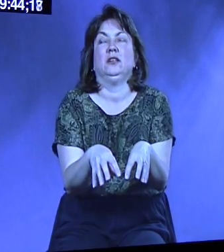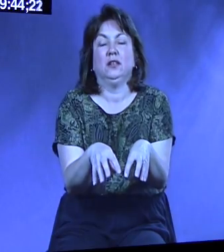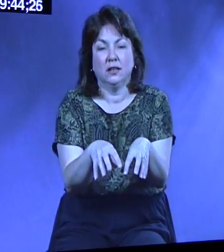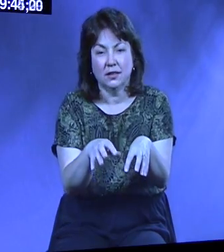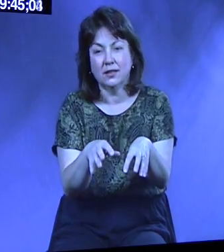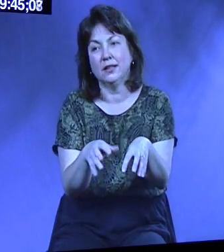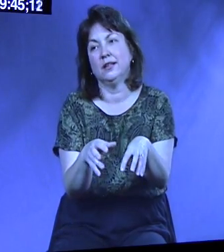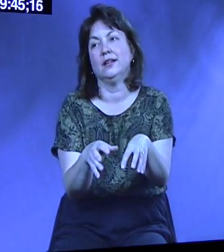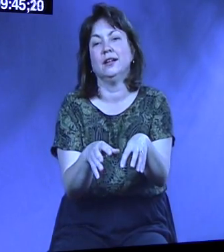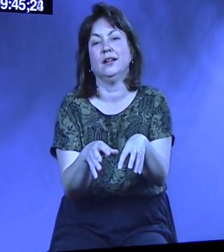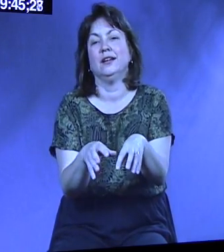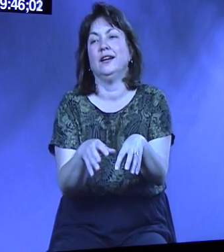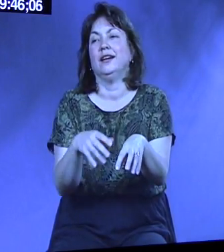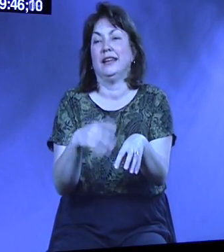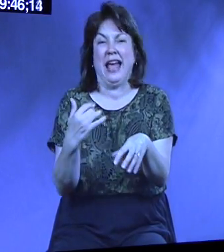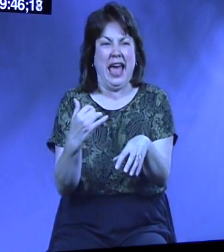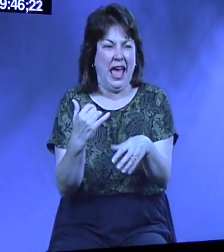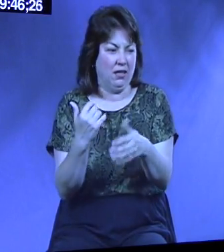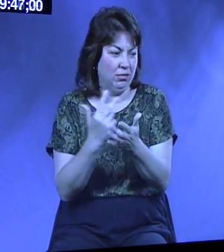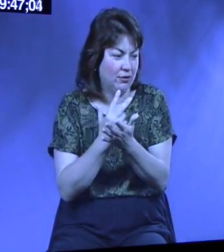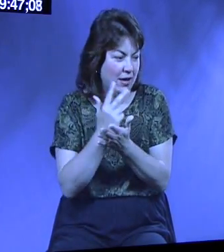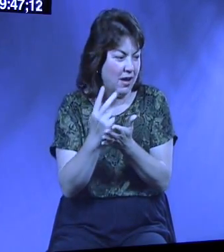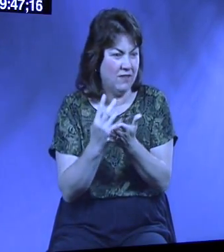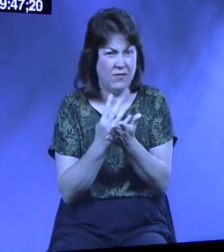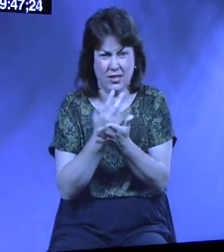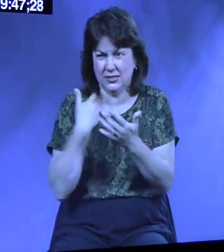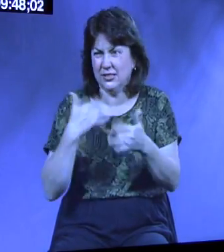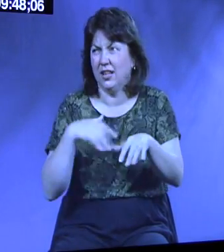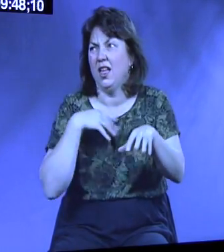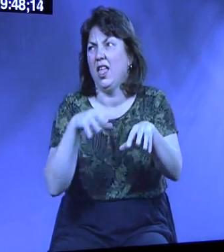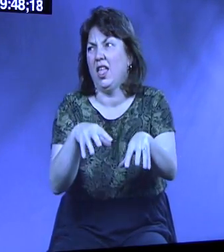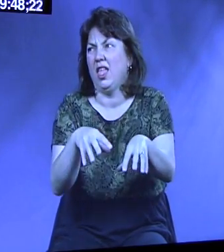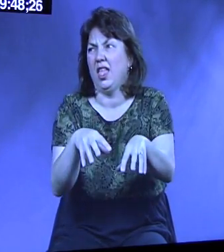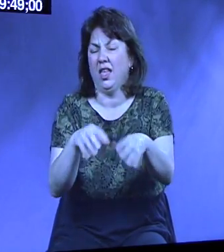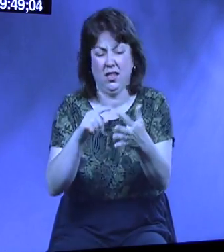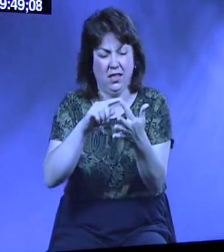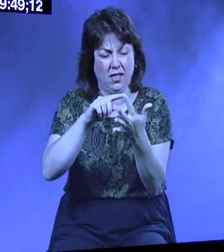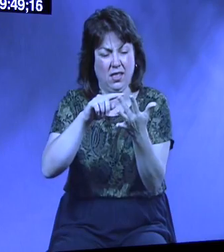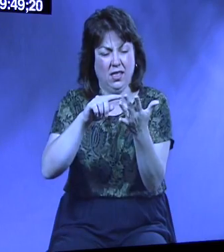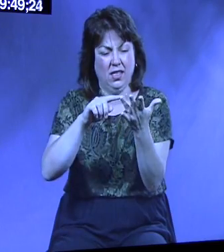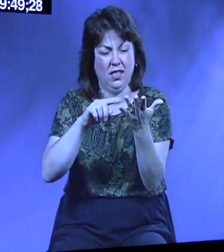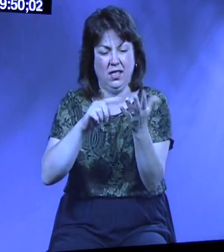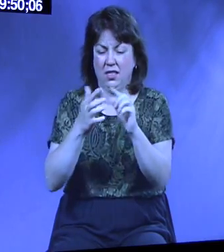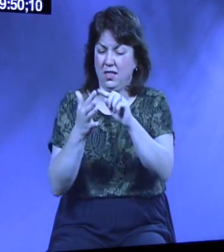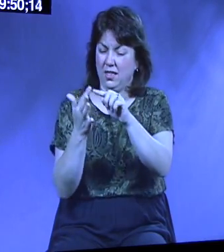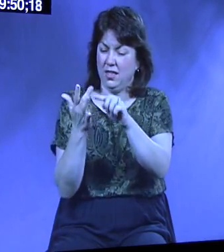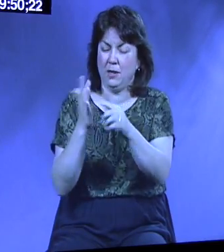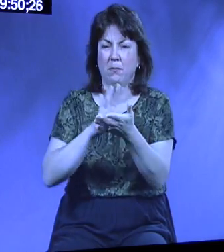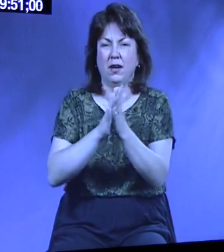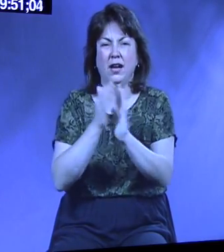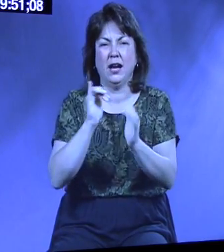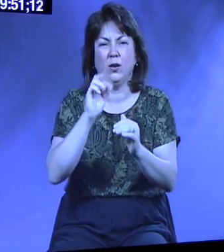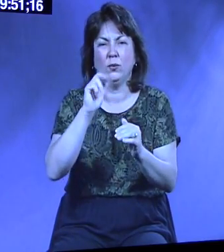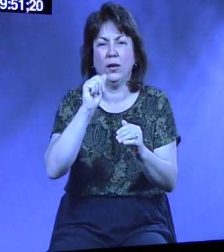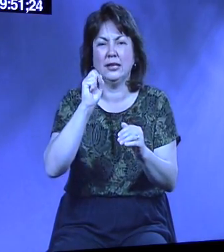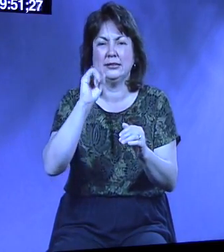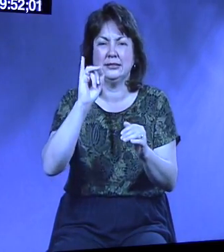and while I was sitting there with my hands in the ice water, this has been like 3 or 4 hours since I started, and my fingers have